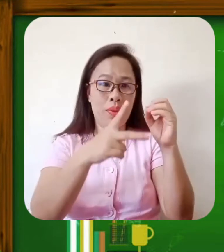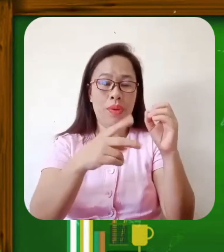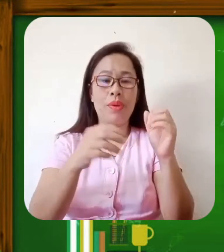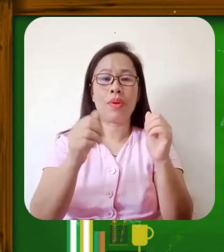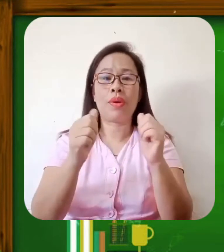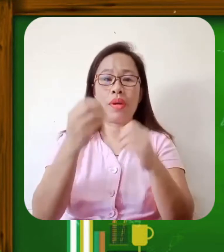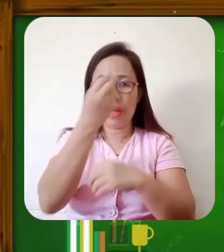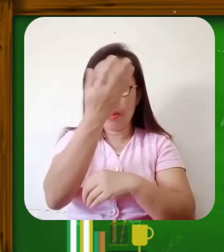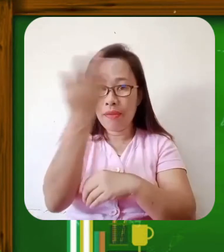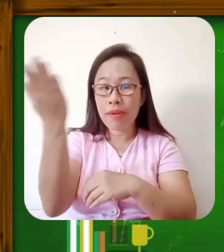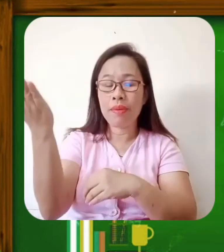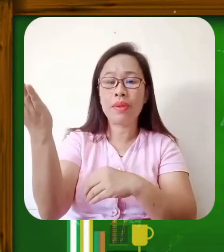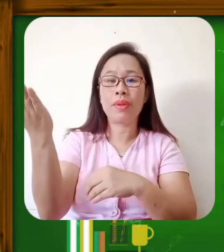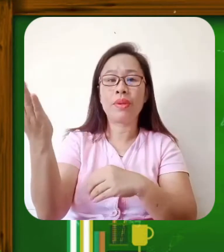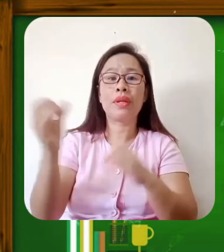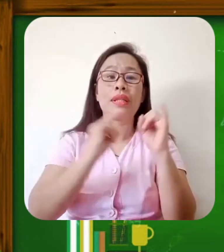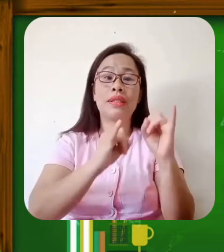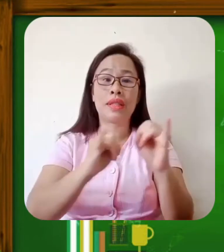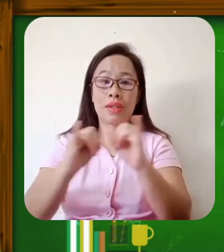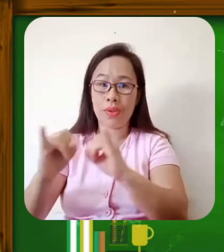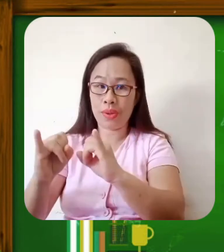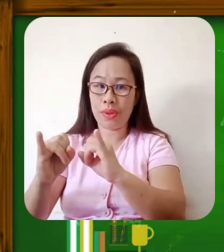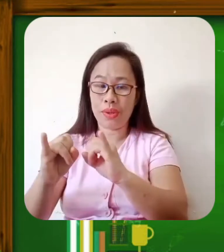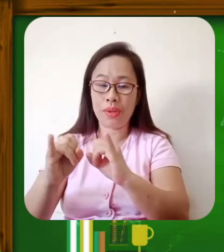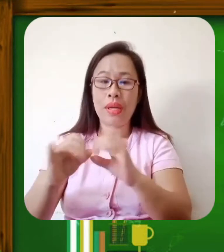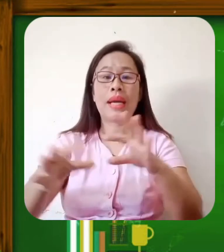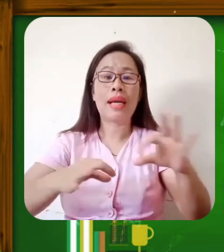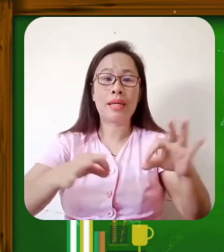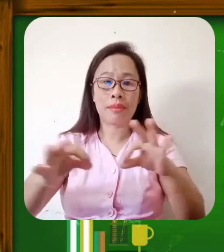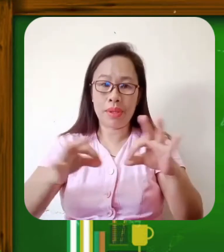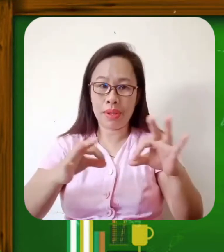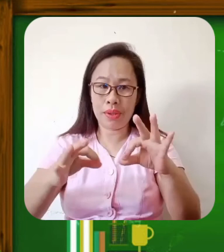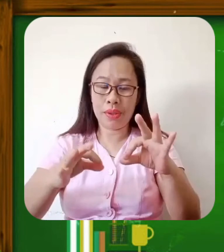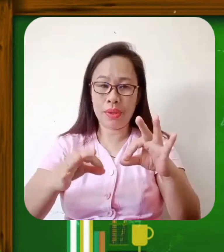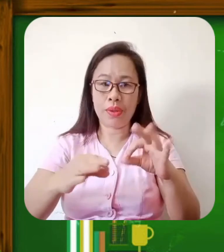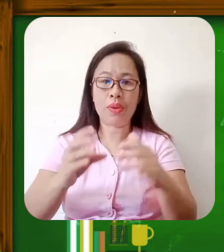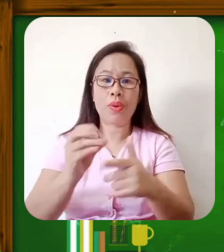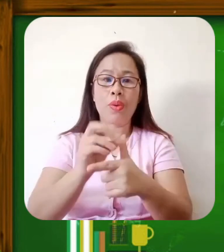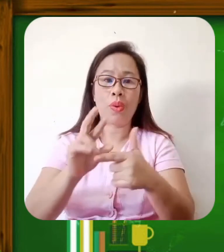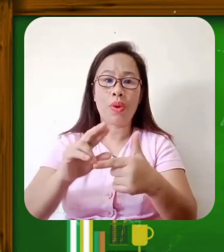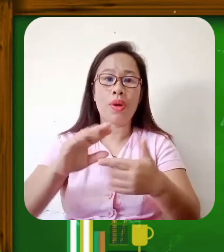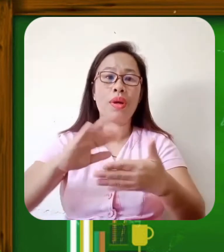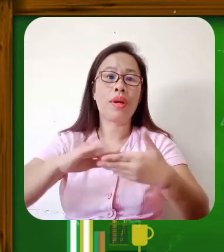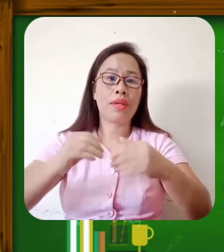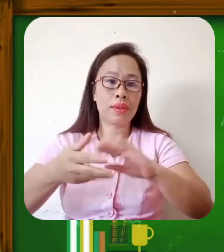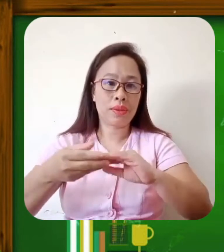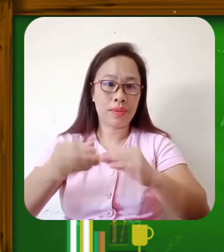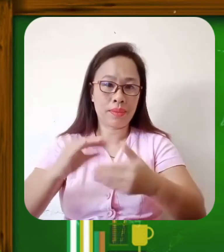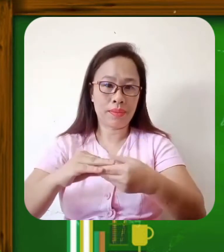give information, instructions, explanation, or narration.